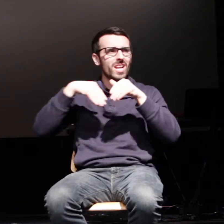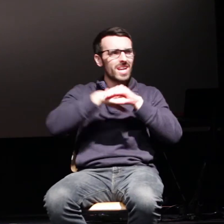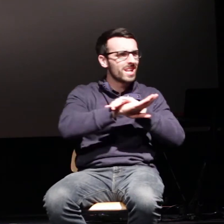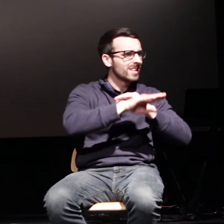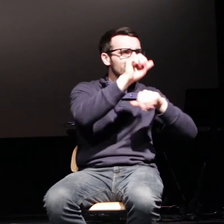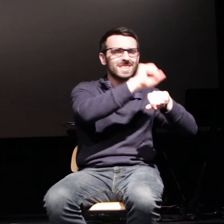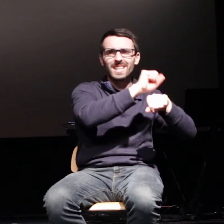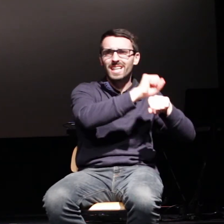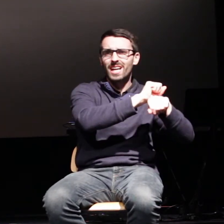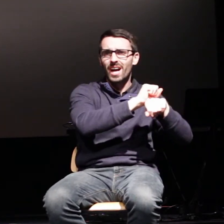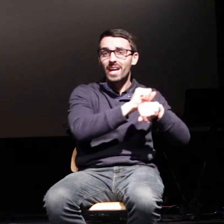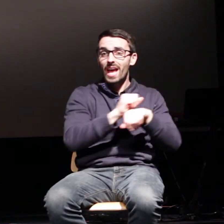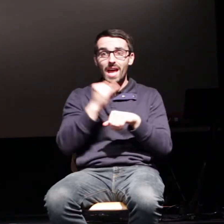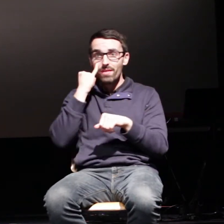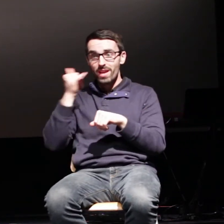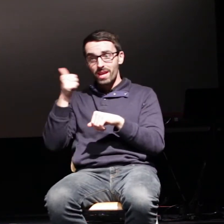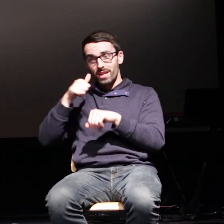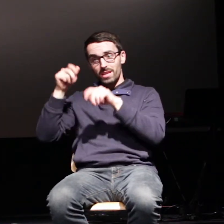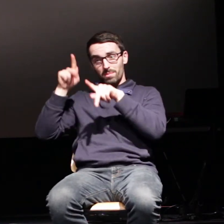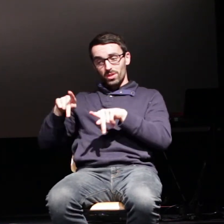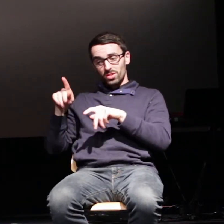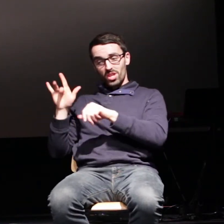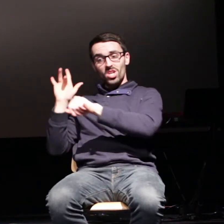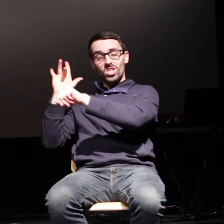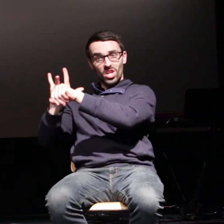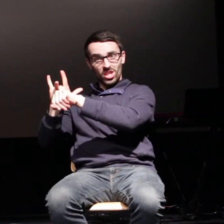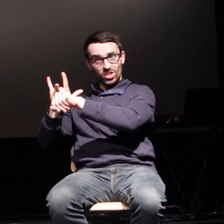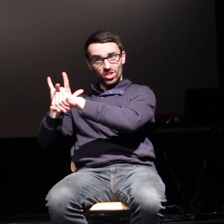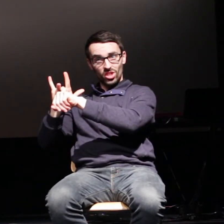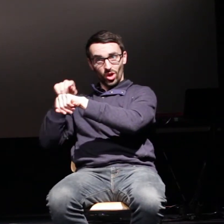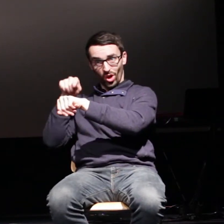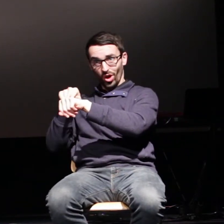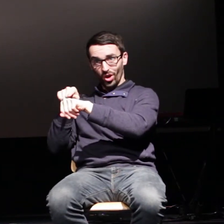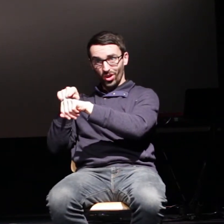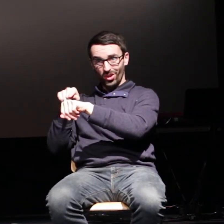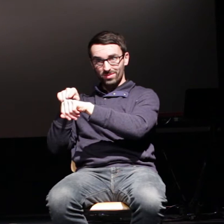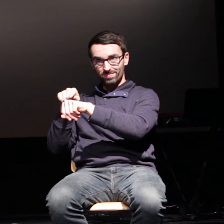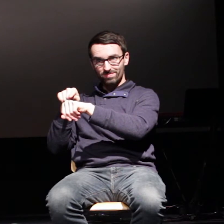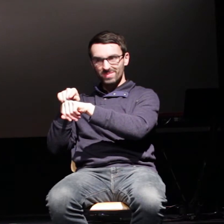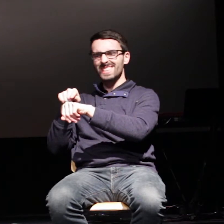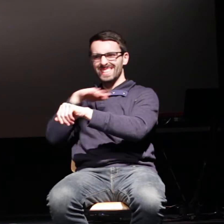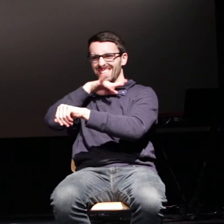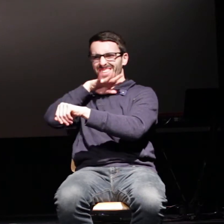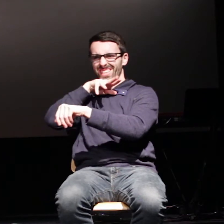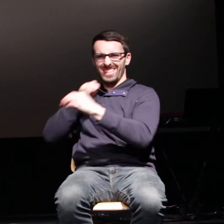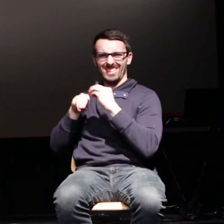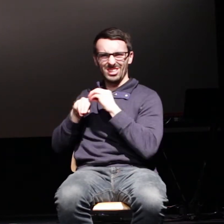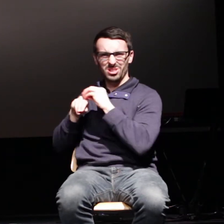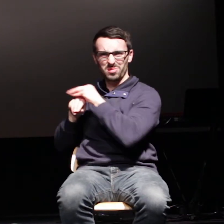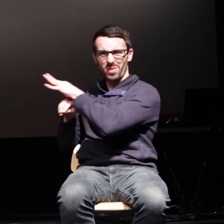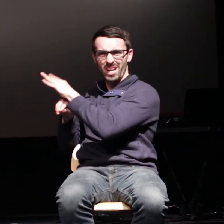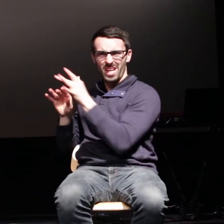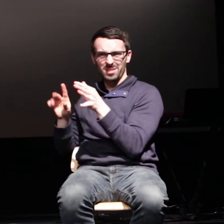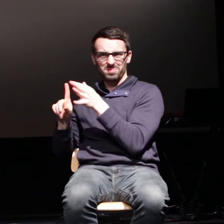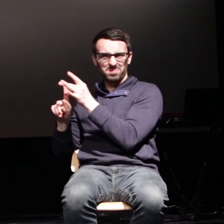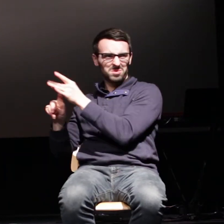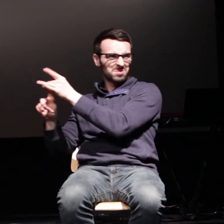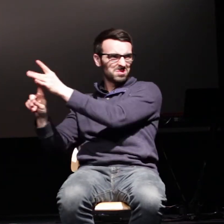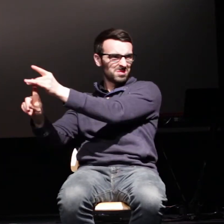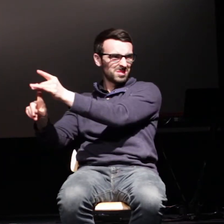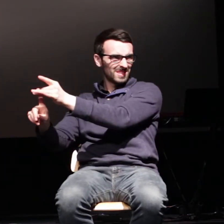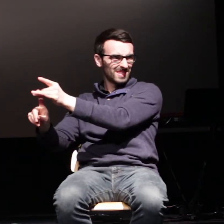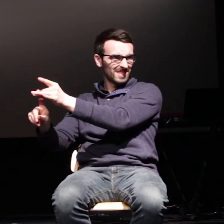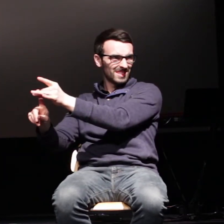said that anyone who touched her also was not allowed to go into the synagogue. So for 12 years, nobody's touched her. And